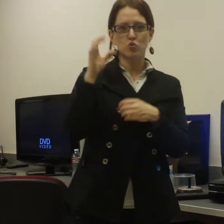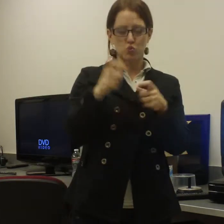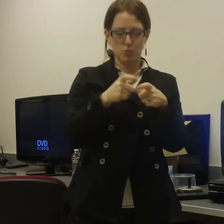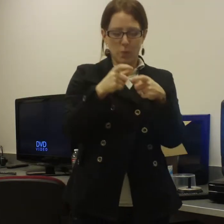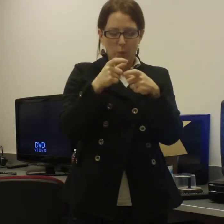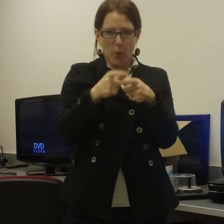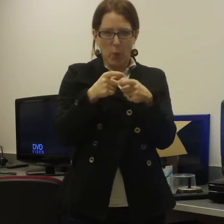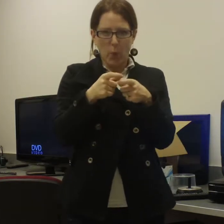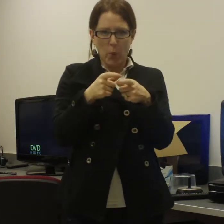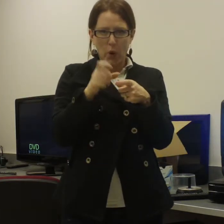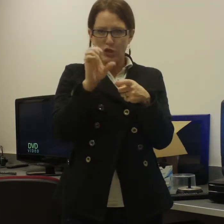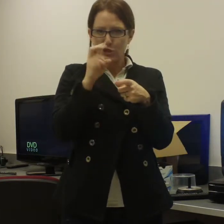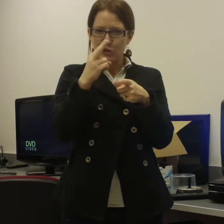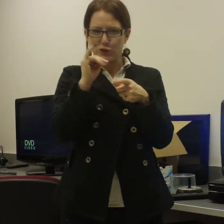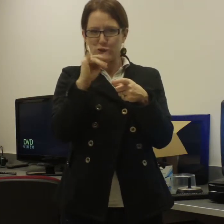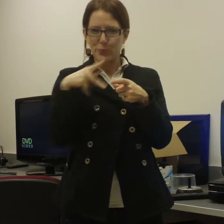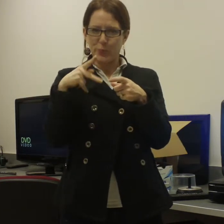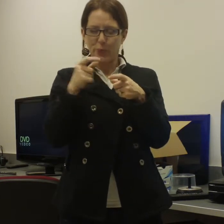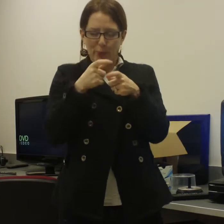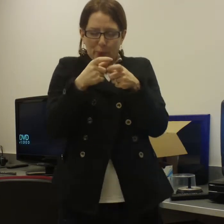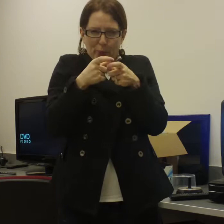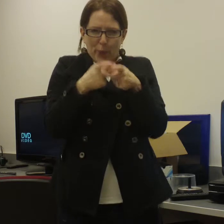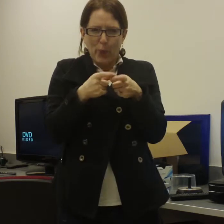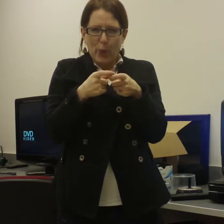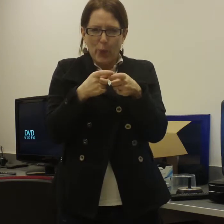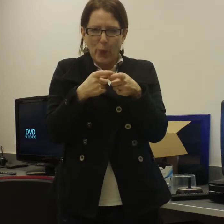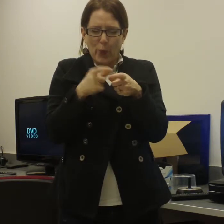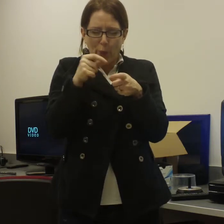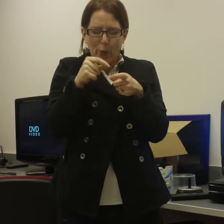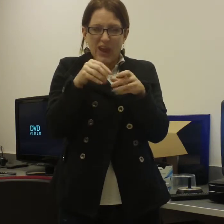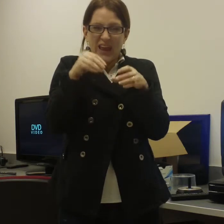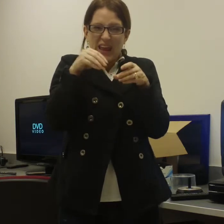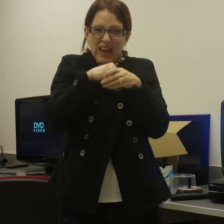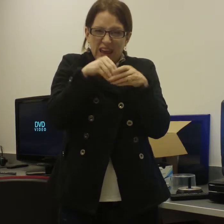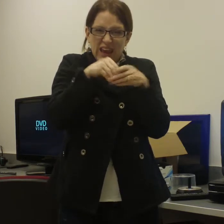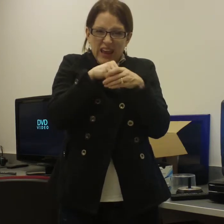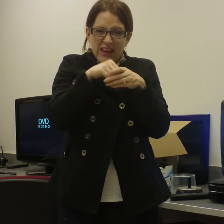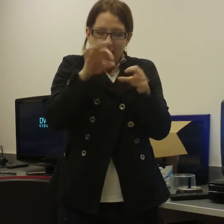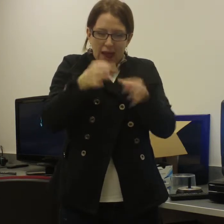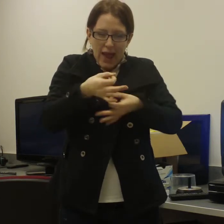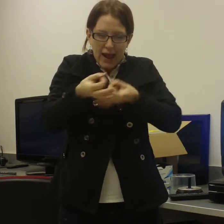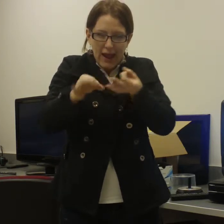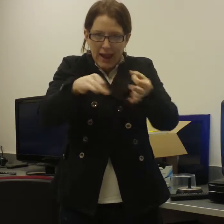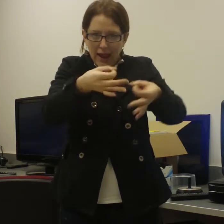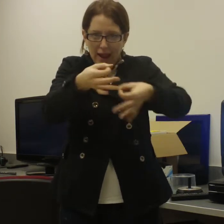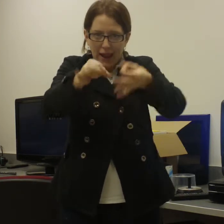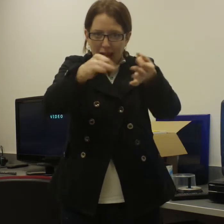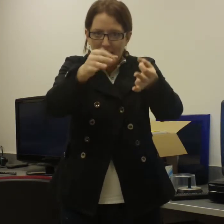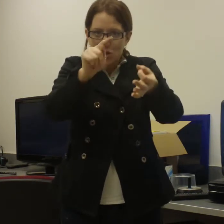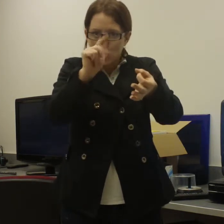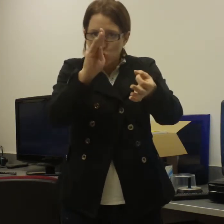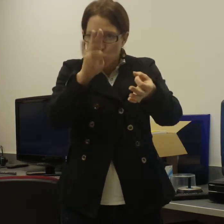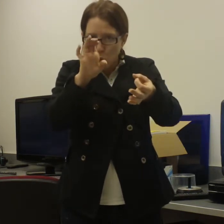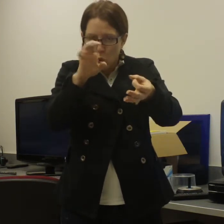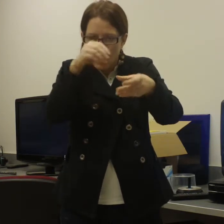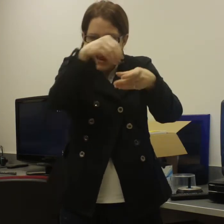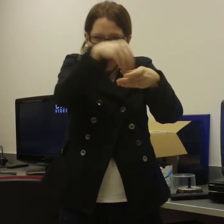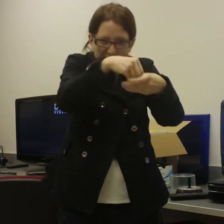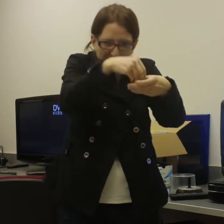called microchips that can contain information. Well, what they've done is they've changed the sound on the computer information, they've